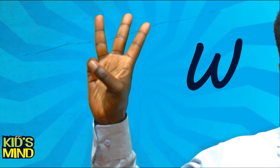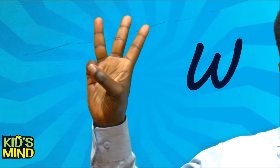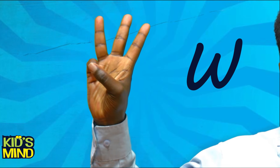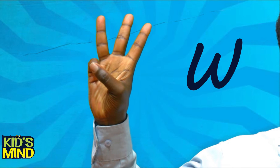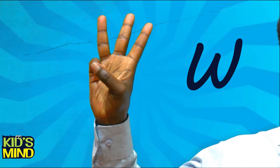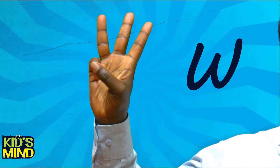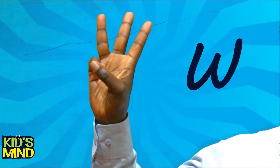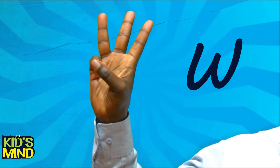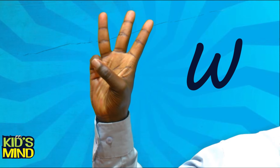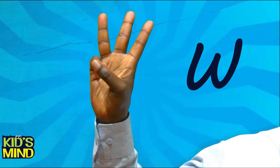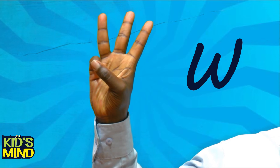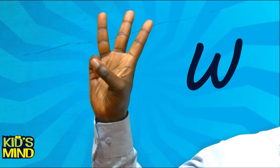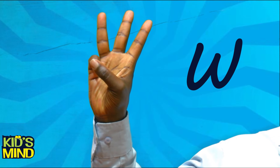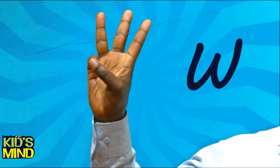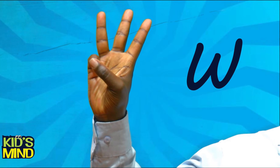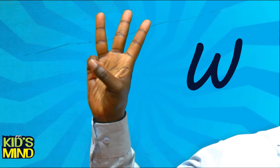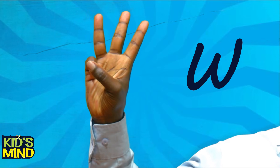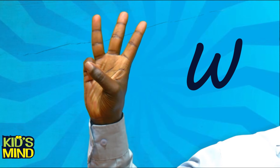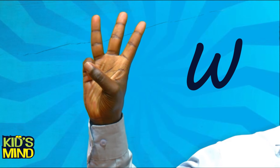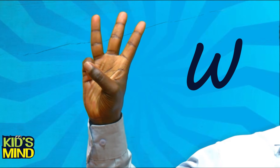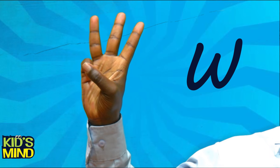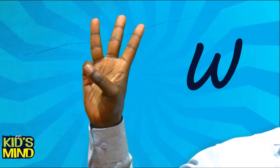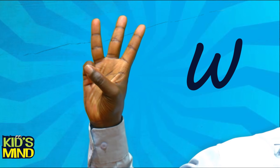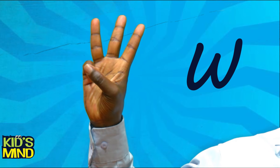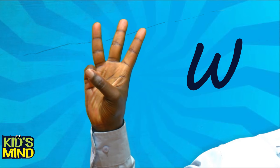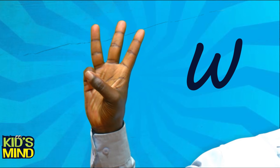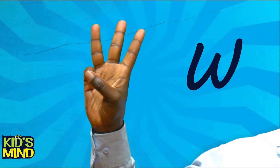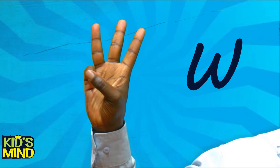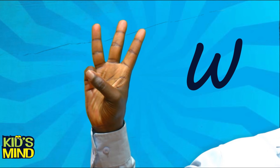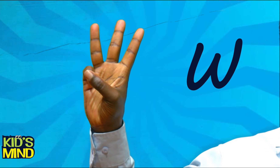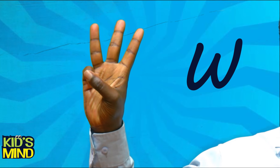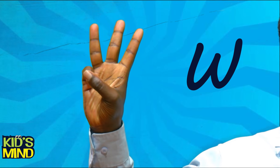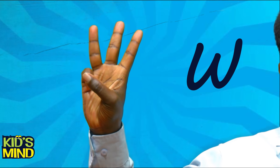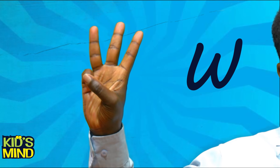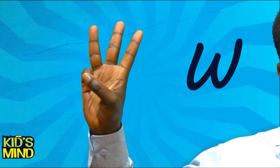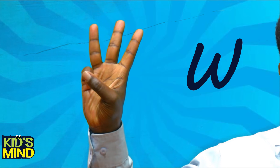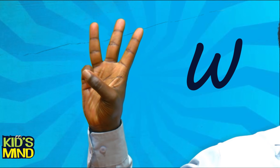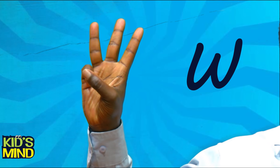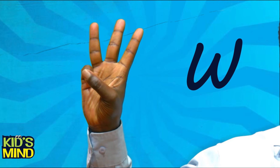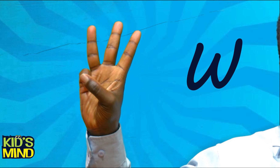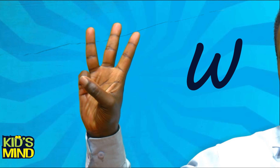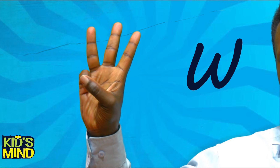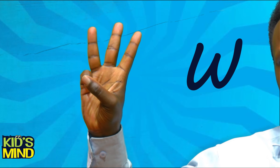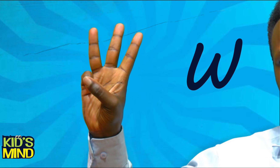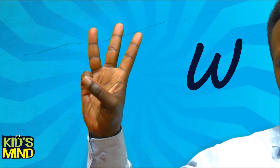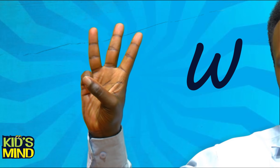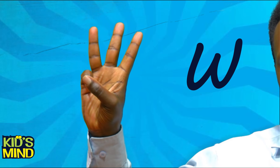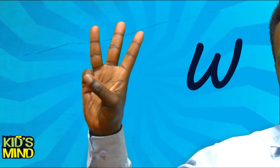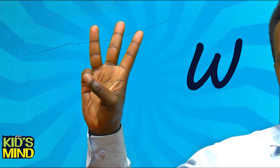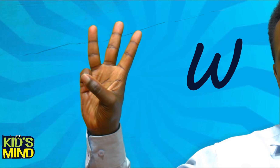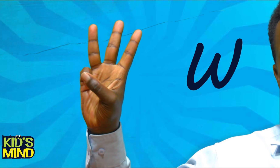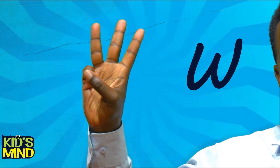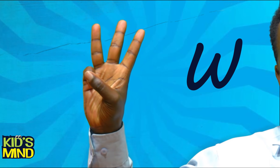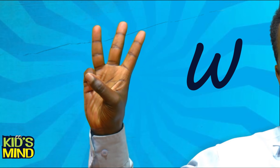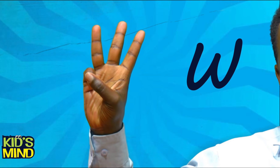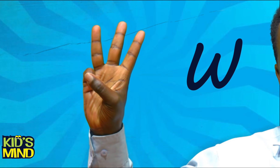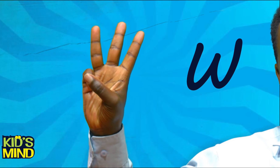fingers. Then you remain with the 3 fingers just in the same position. That's how you